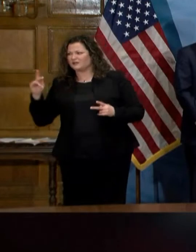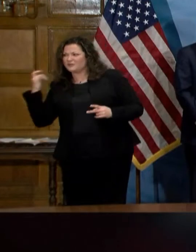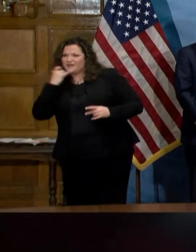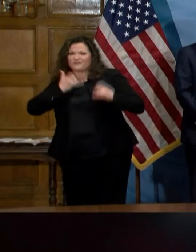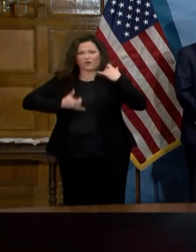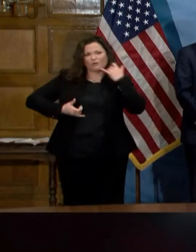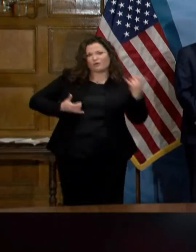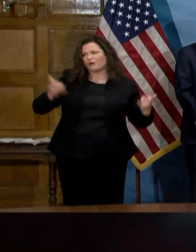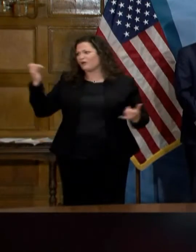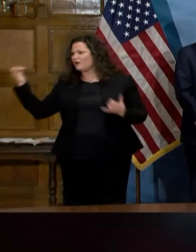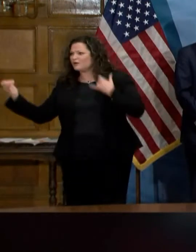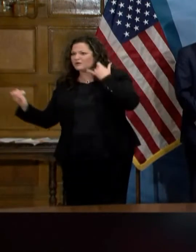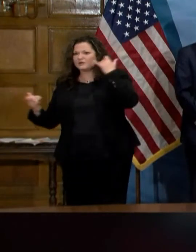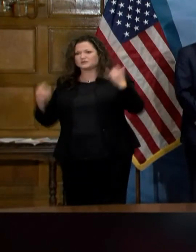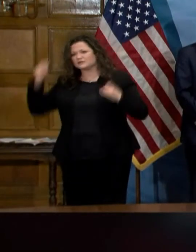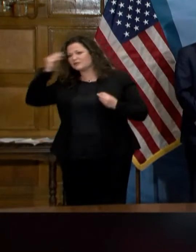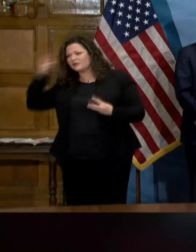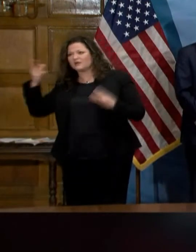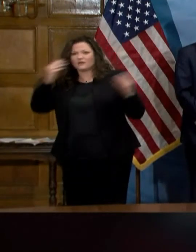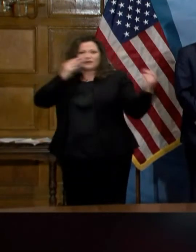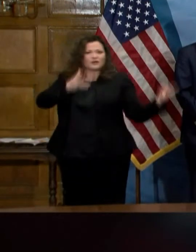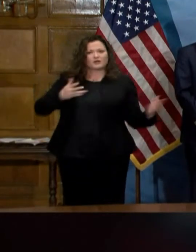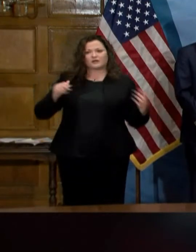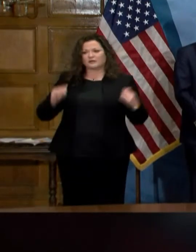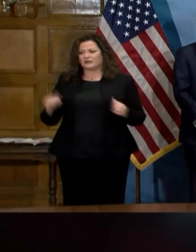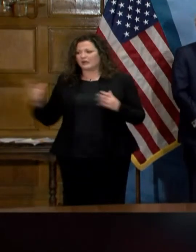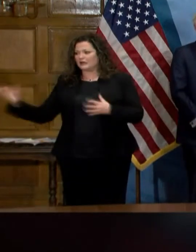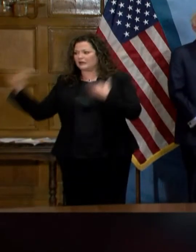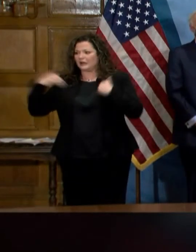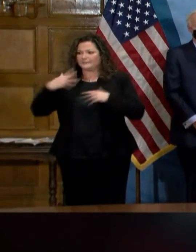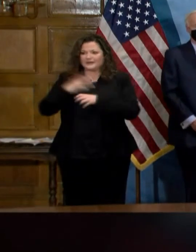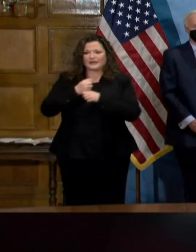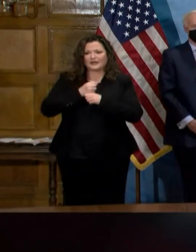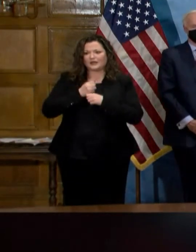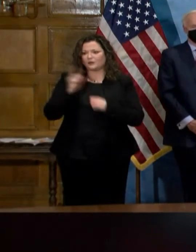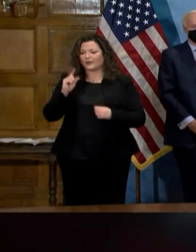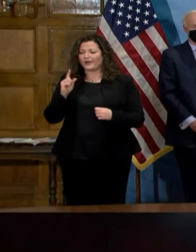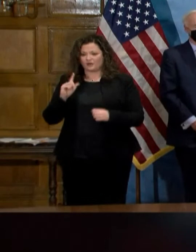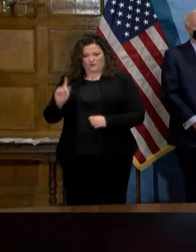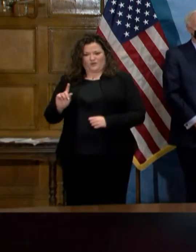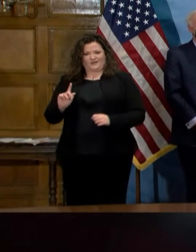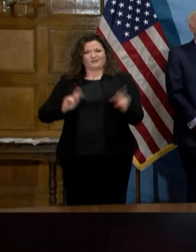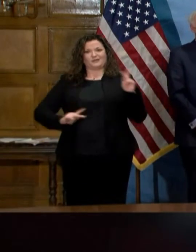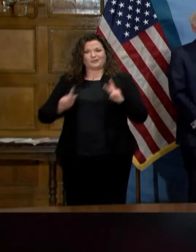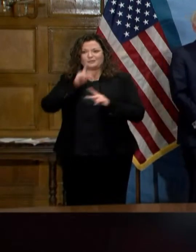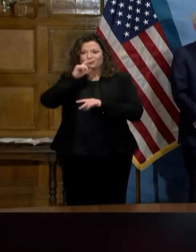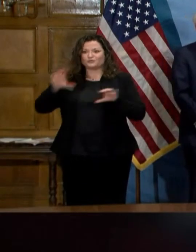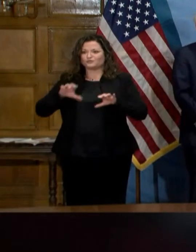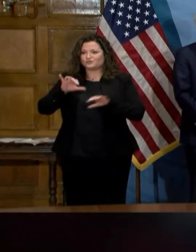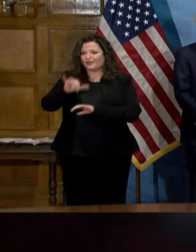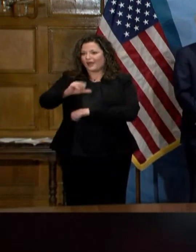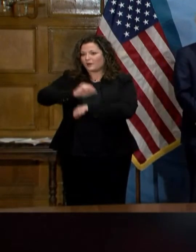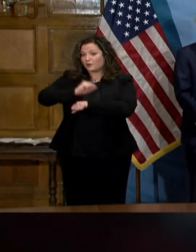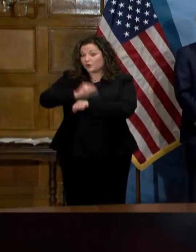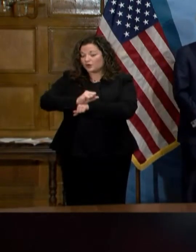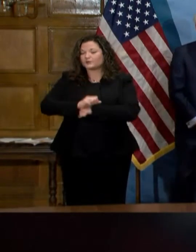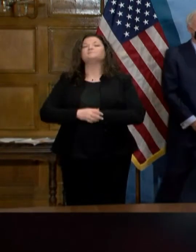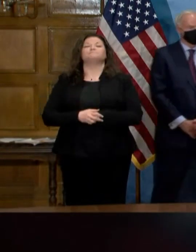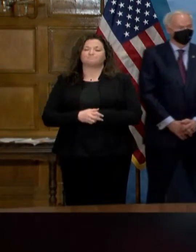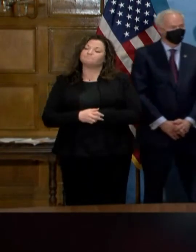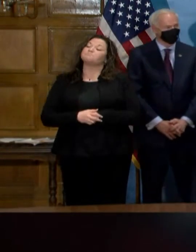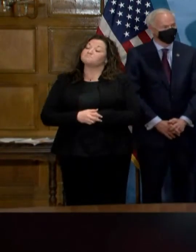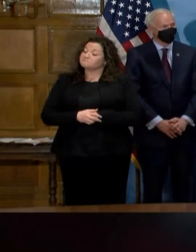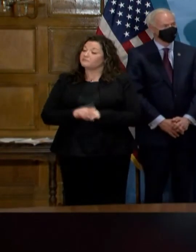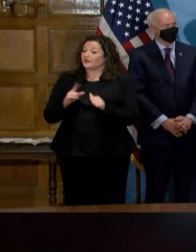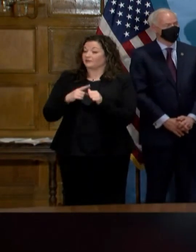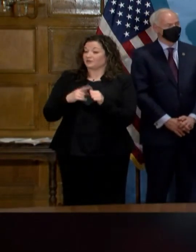and make sure people know that they're notified that they can come get the machine? Where is that personnel going? So first off, right